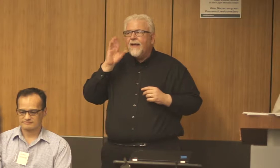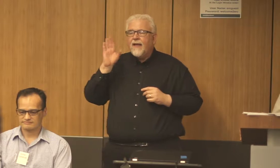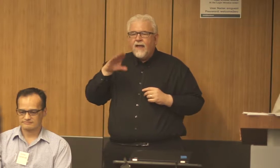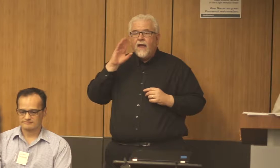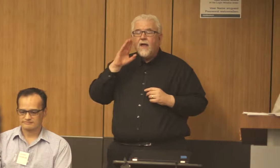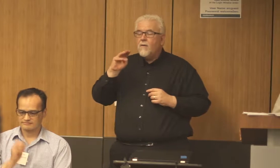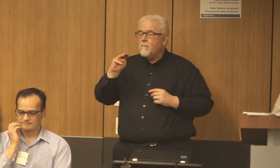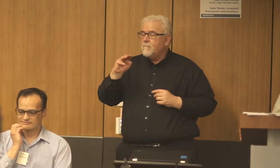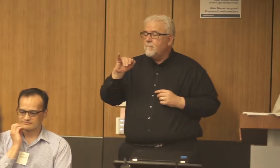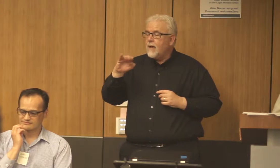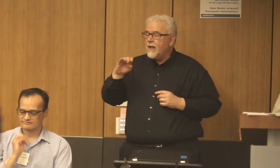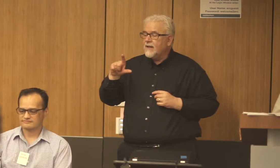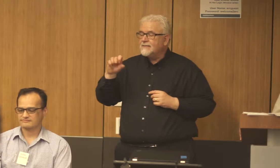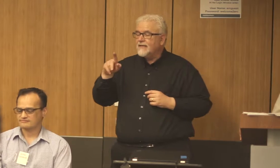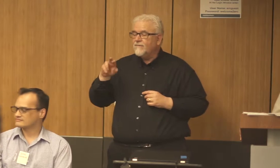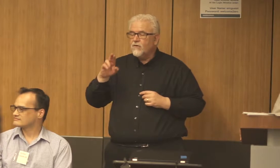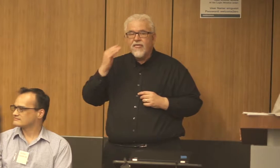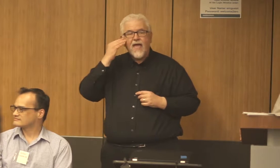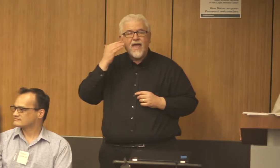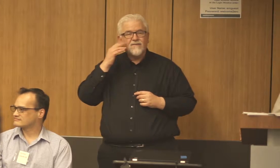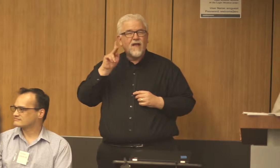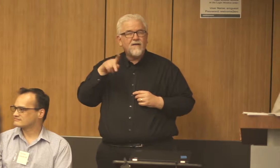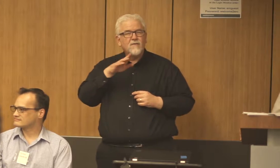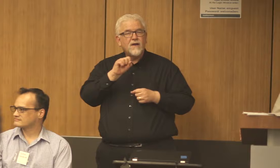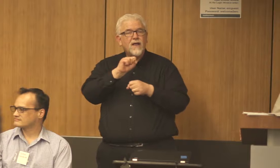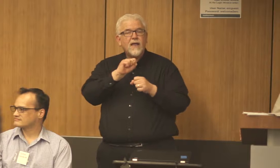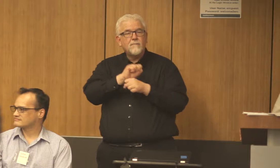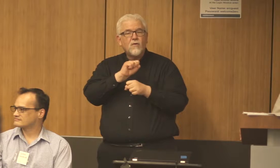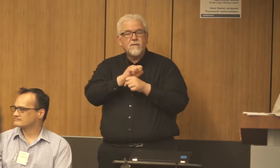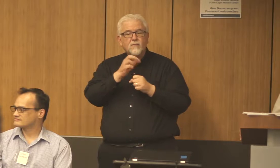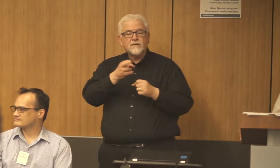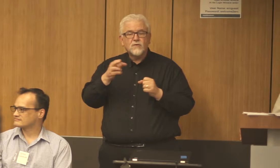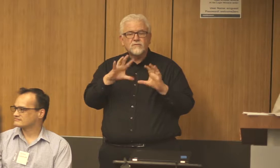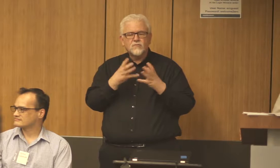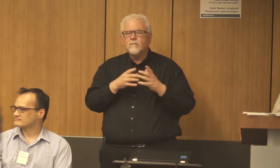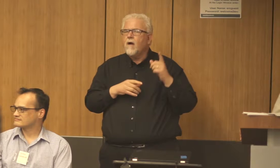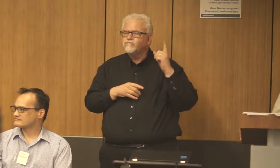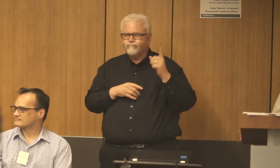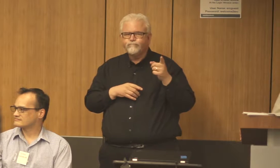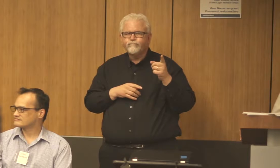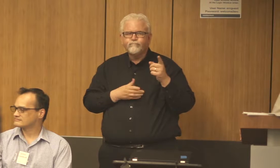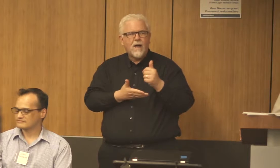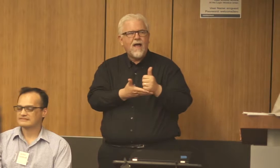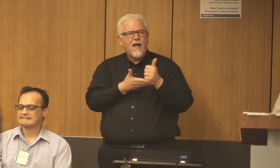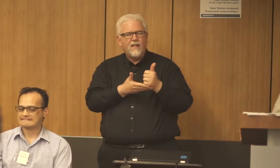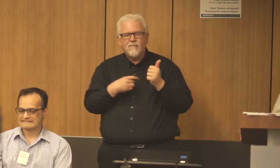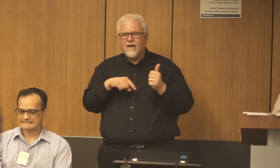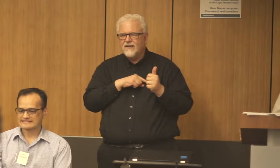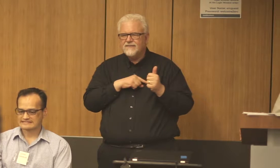know Michael Seaver, who's the head of Kaiser's Employment Resource Group, and he's definitely been someone that has helped us out in